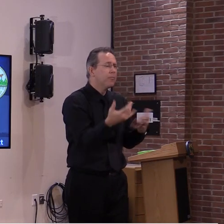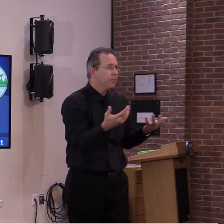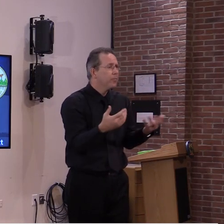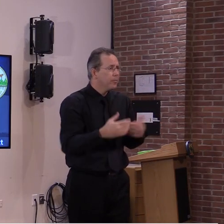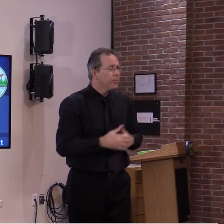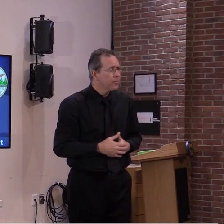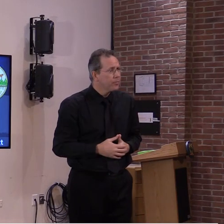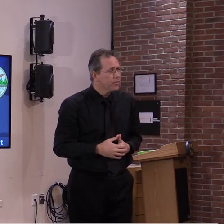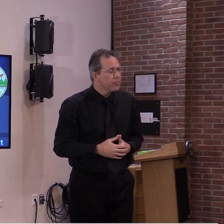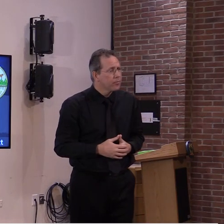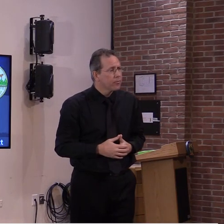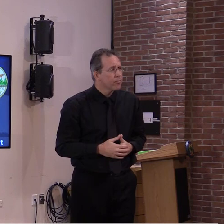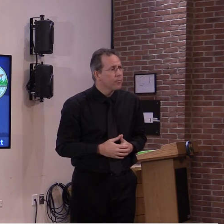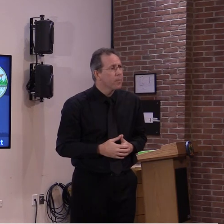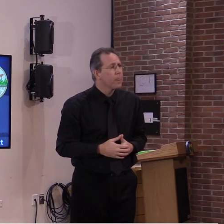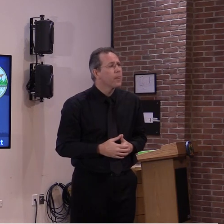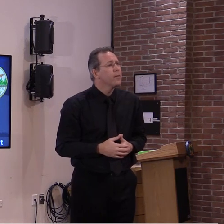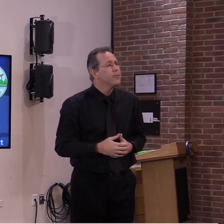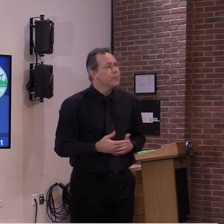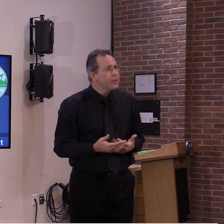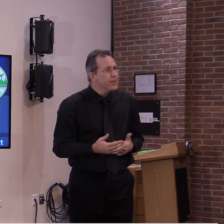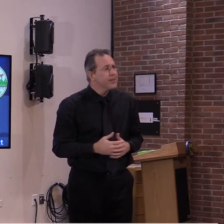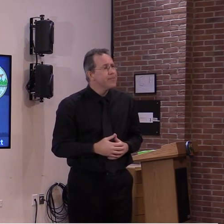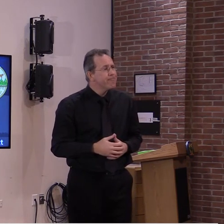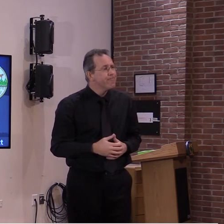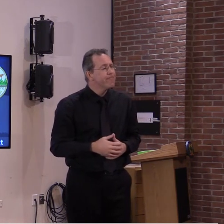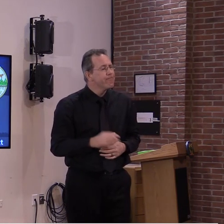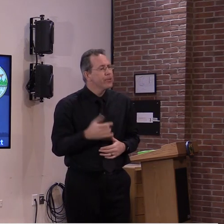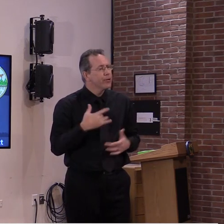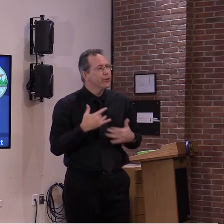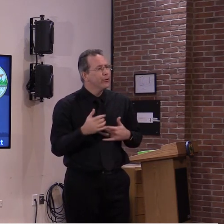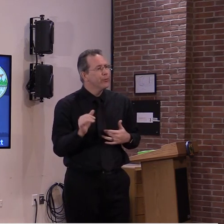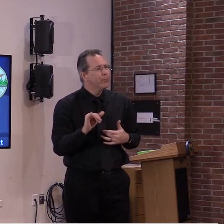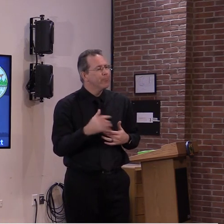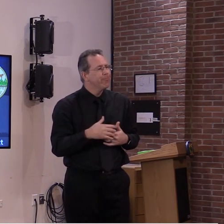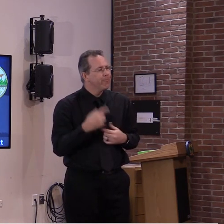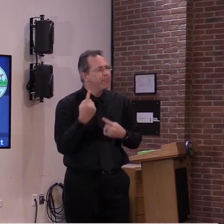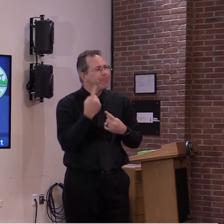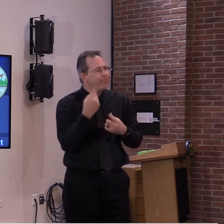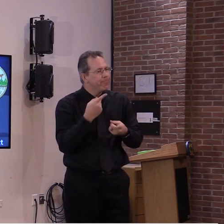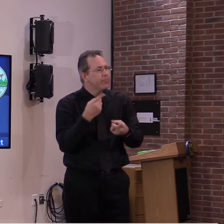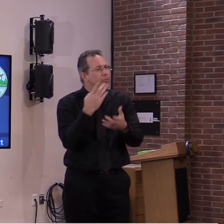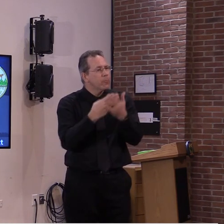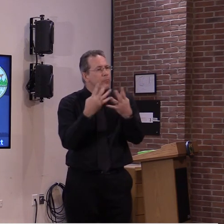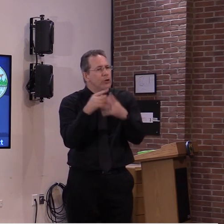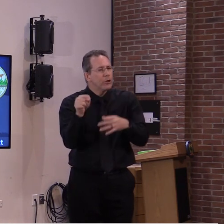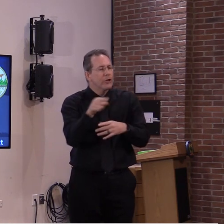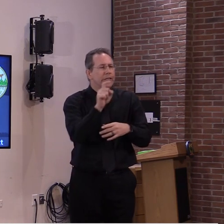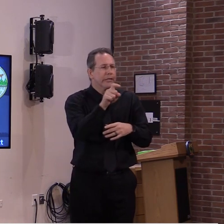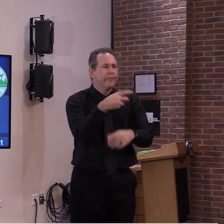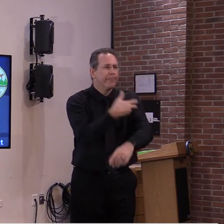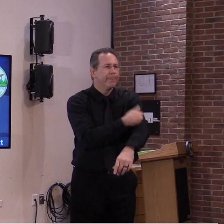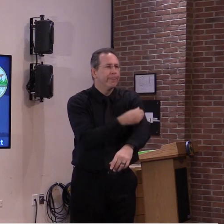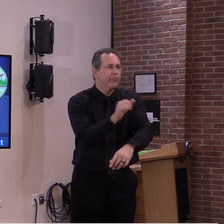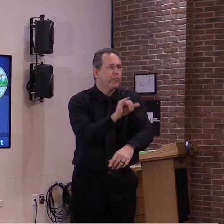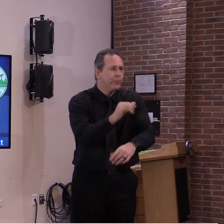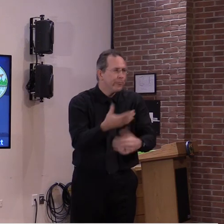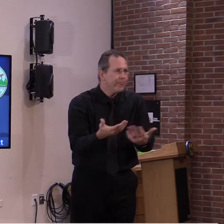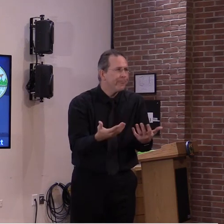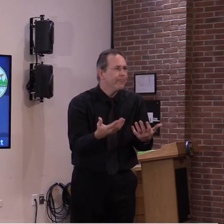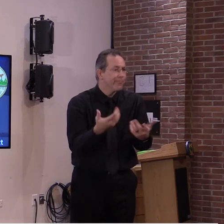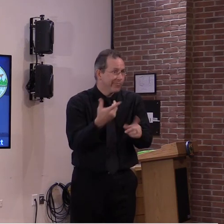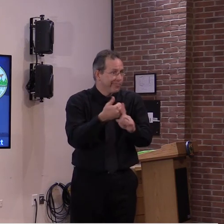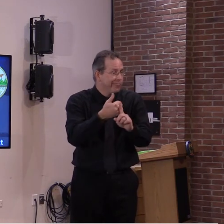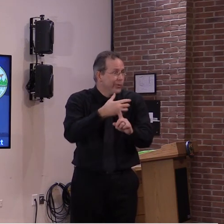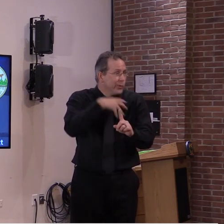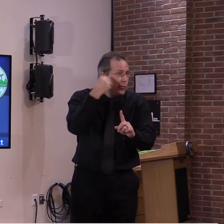is a more contemporary concern, that there are prisoners who may actually be older, and